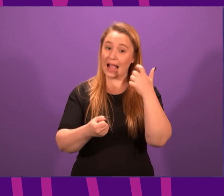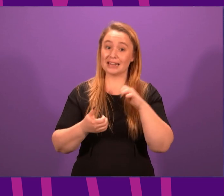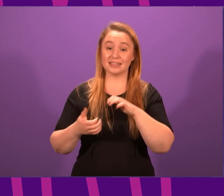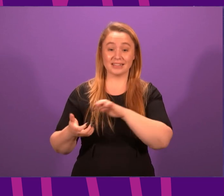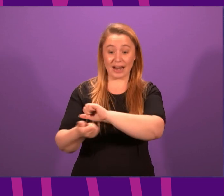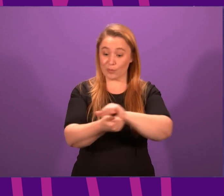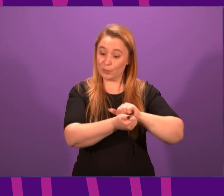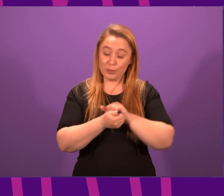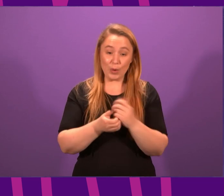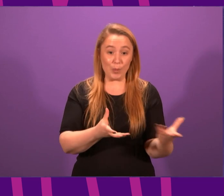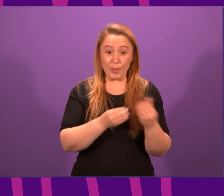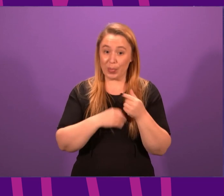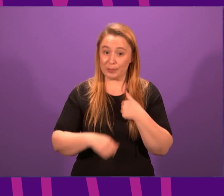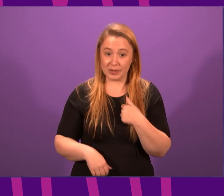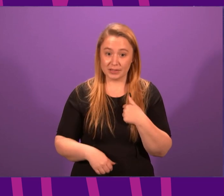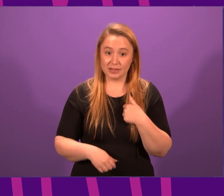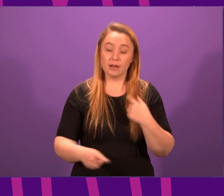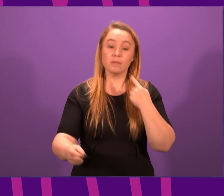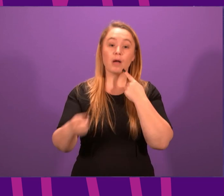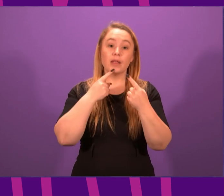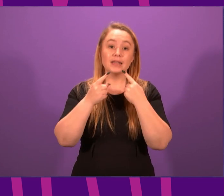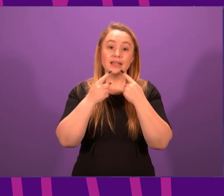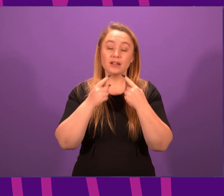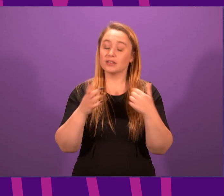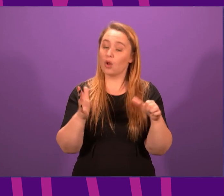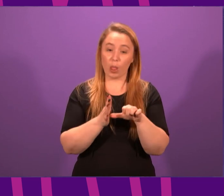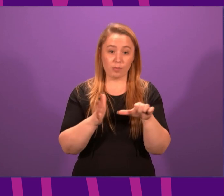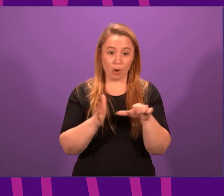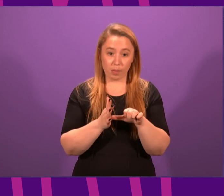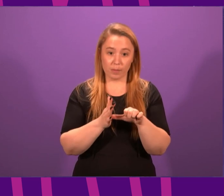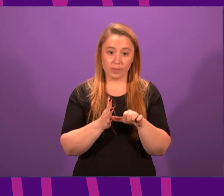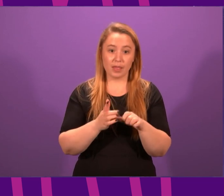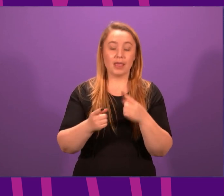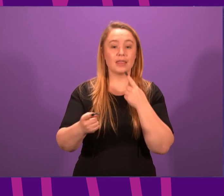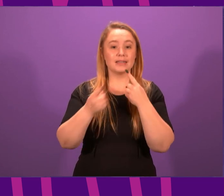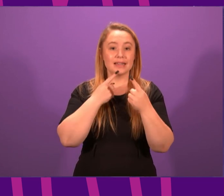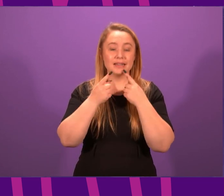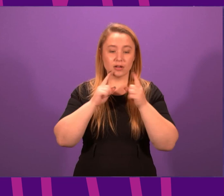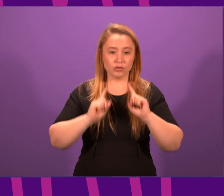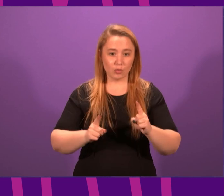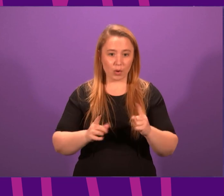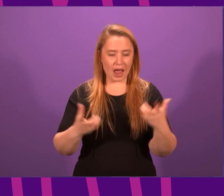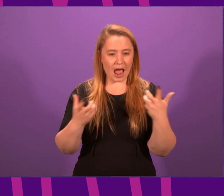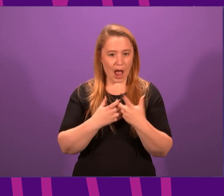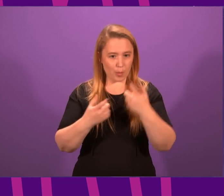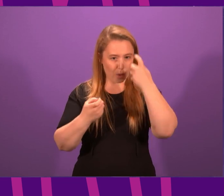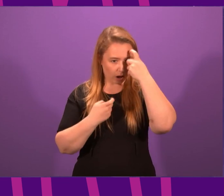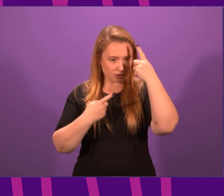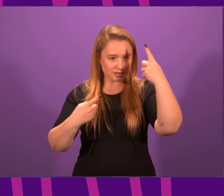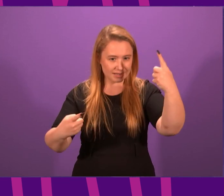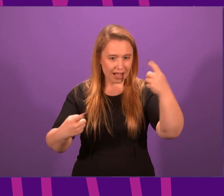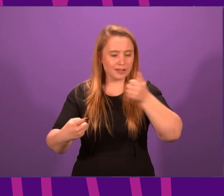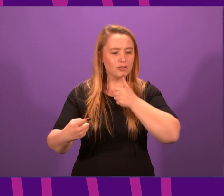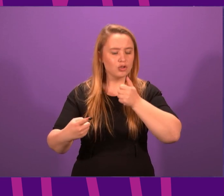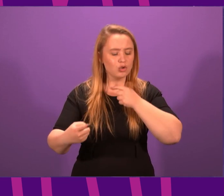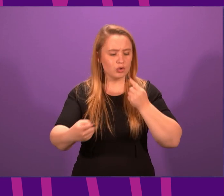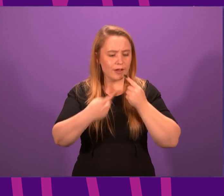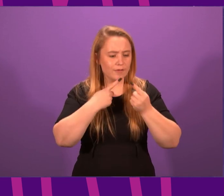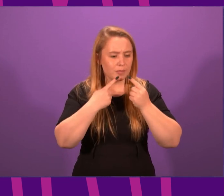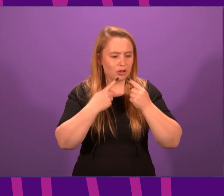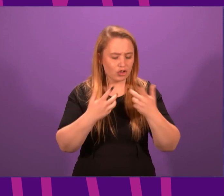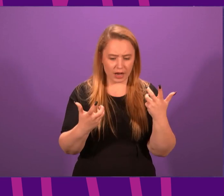us, Presiding Officer, is not the data that we publish. Is being able to triangulate and understand and apply that data